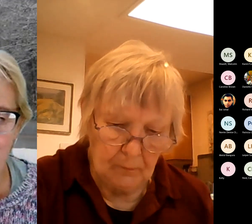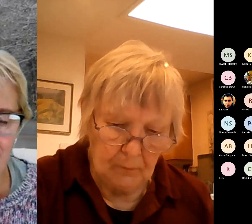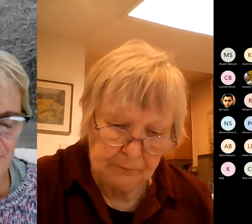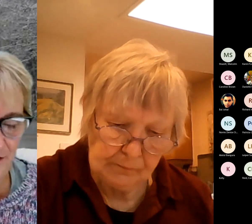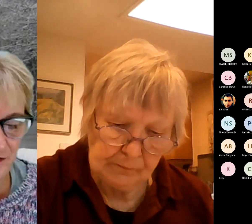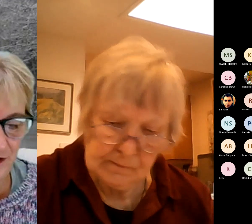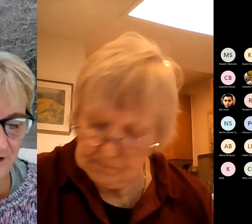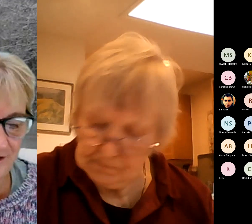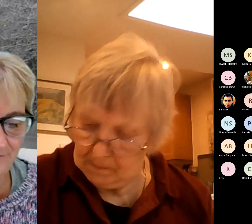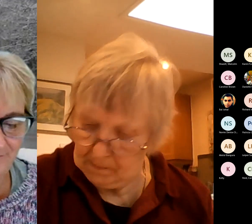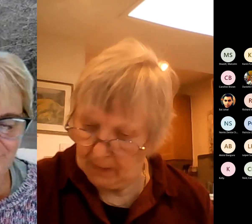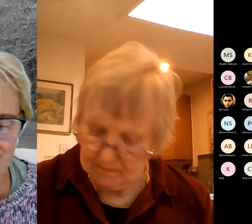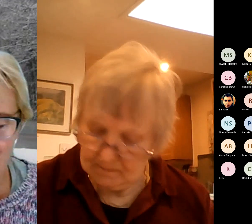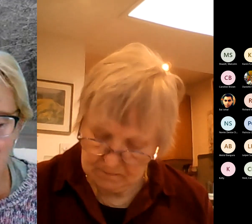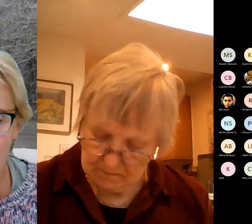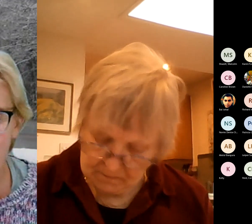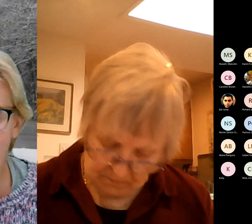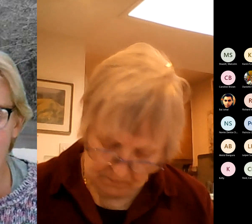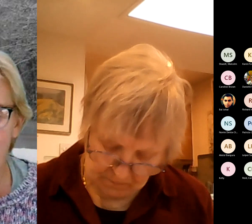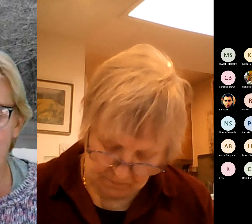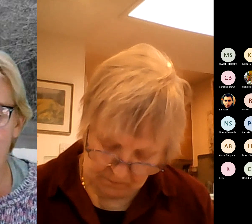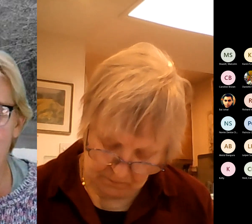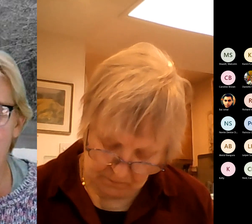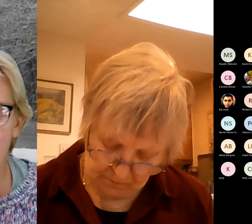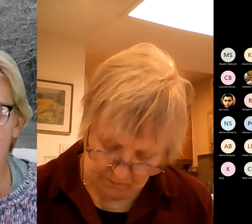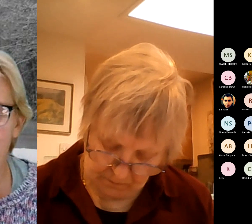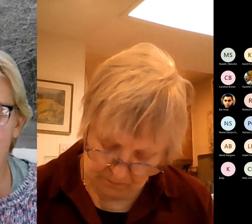people a minute to join us.